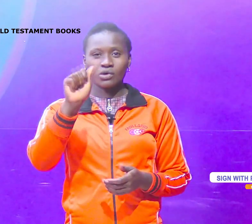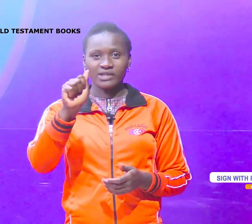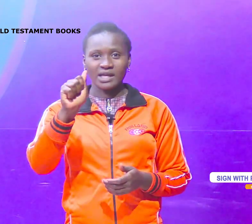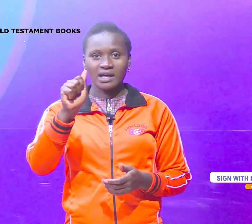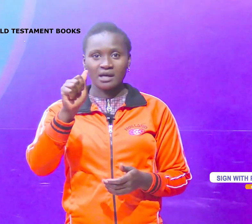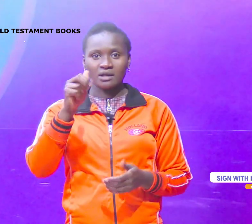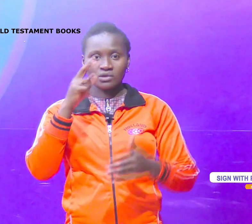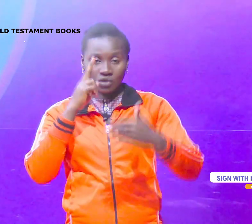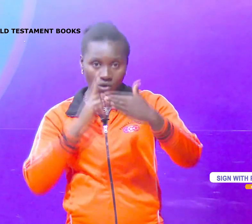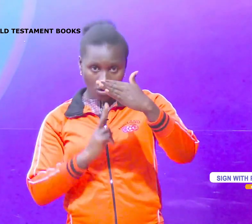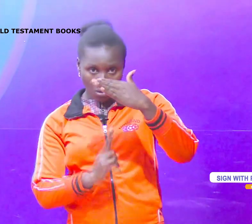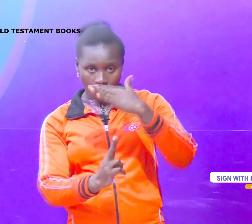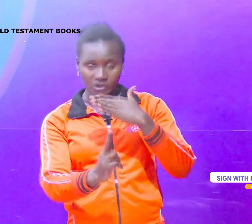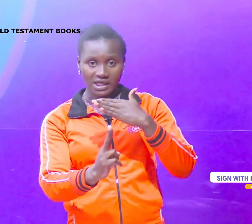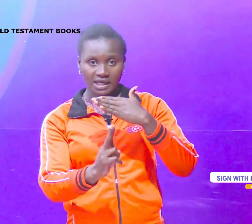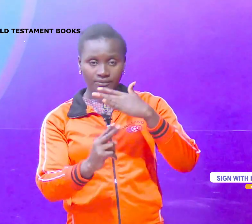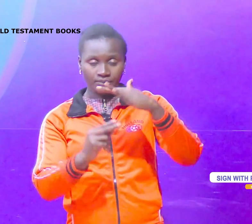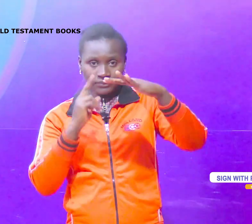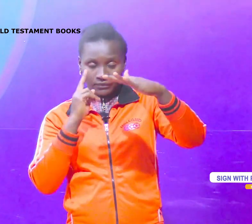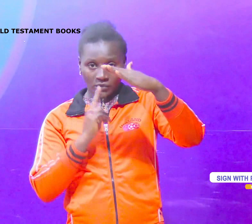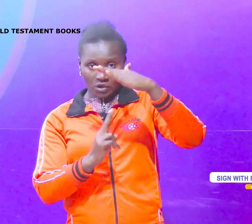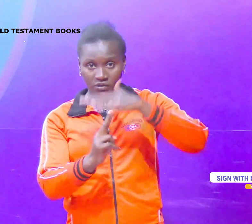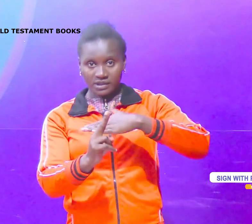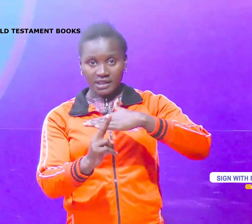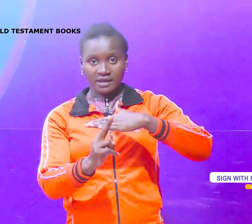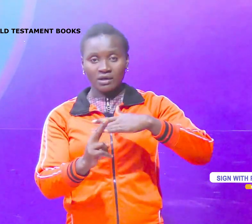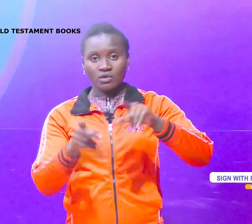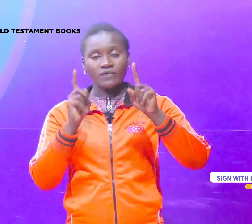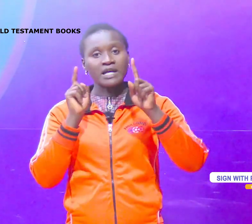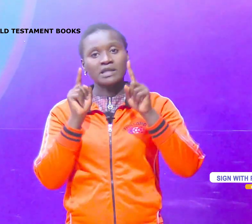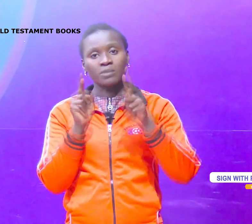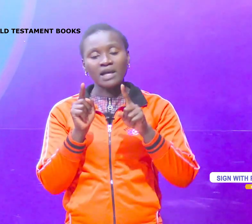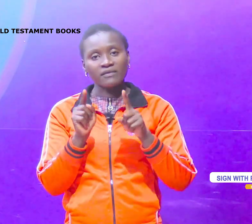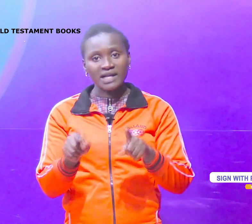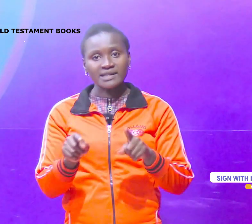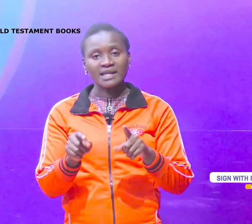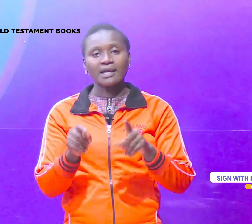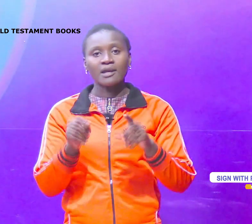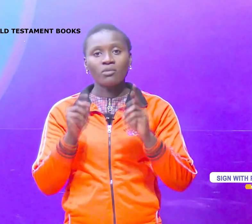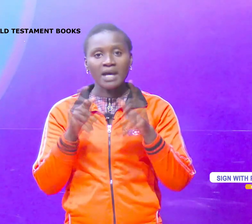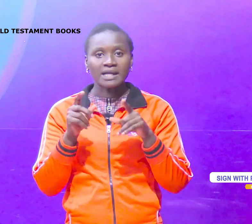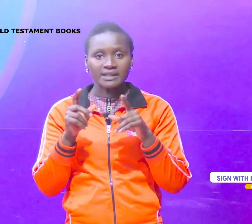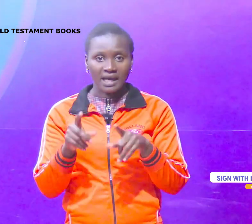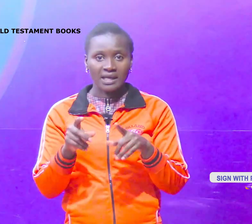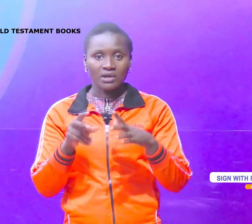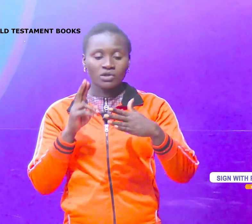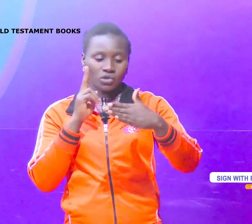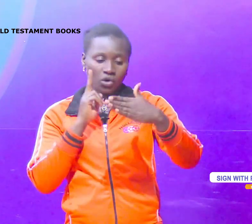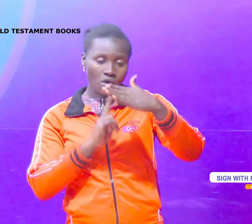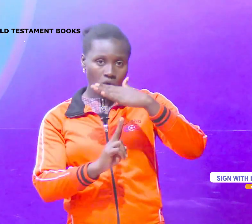Hosea. So Hosea. You finger spell first and then you make a sign. So